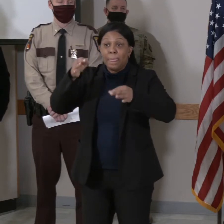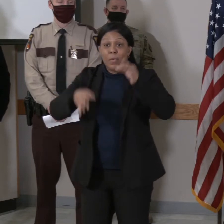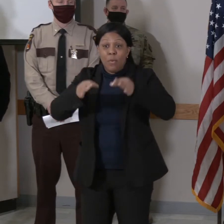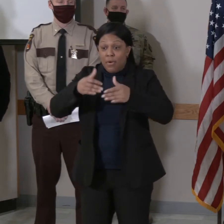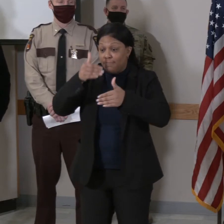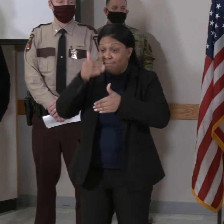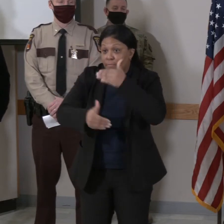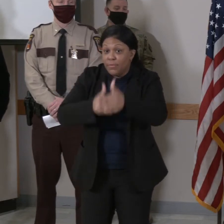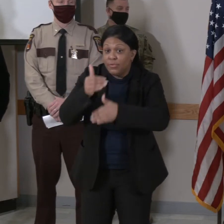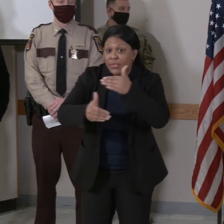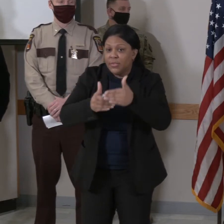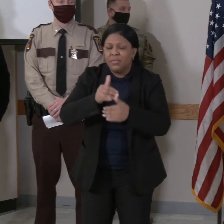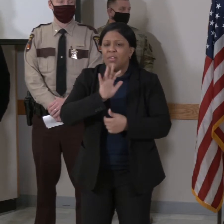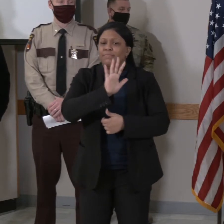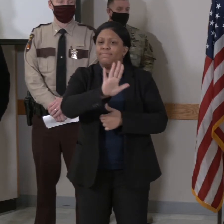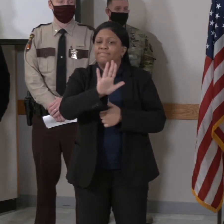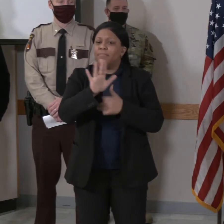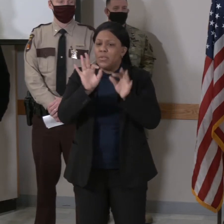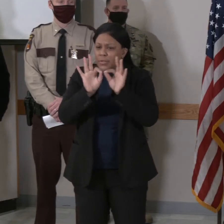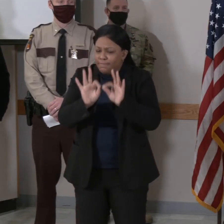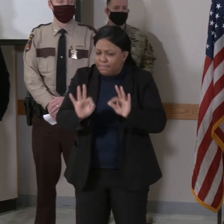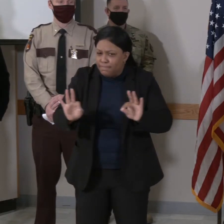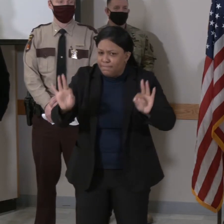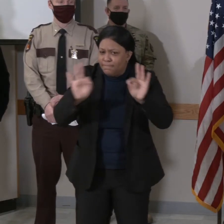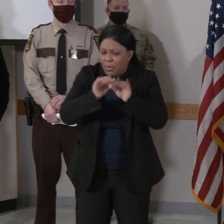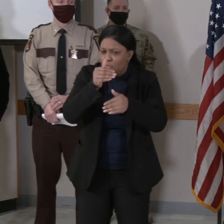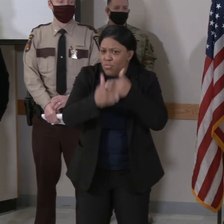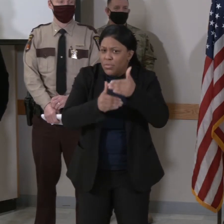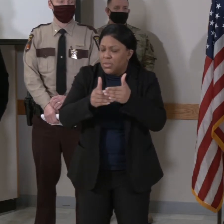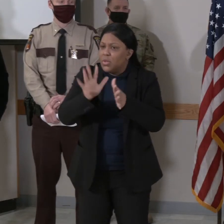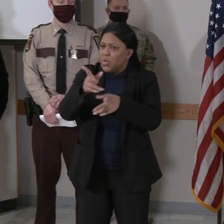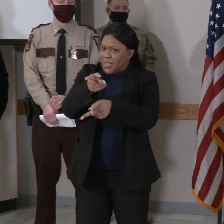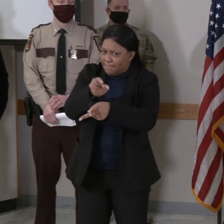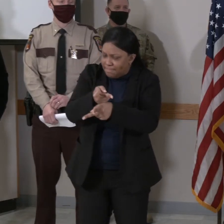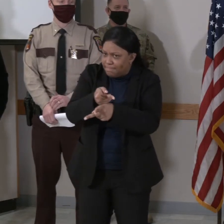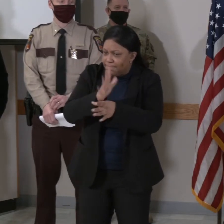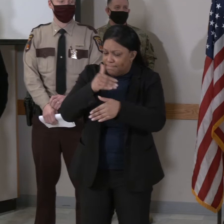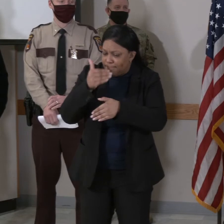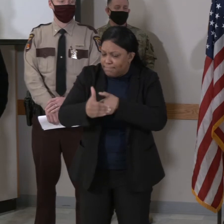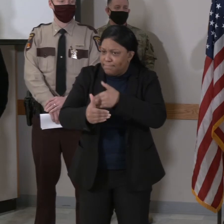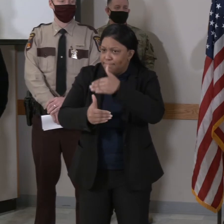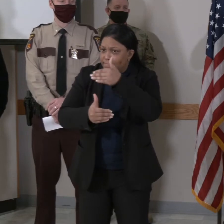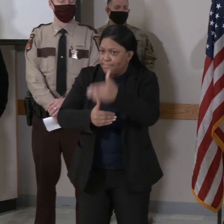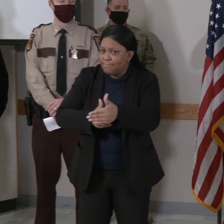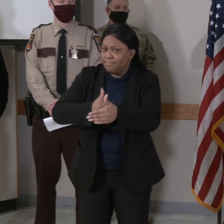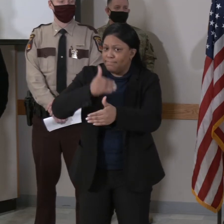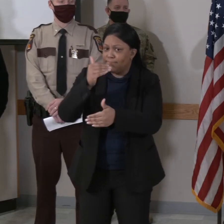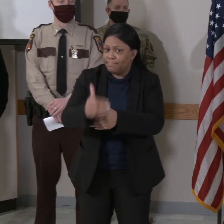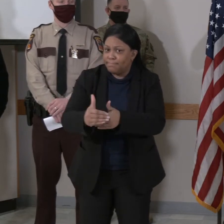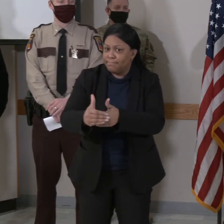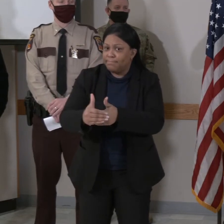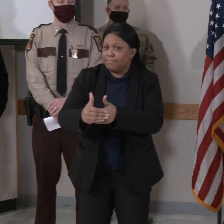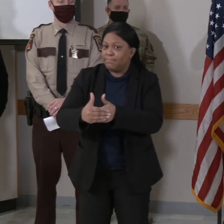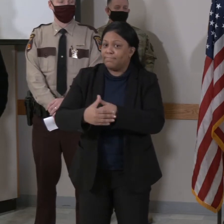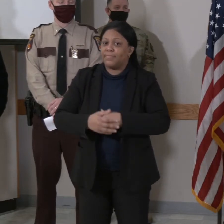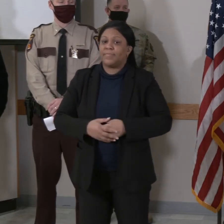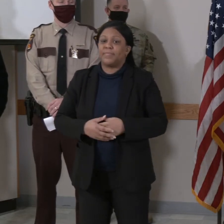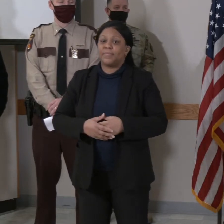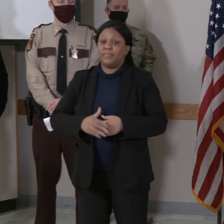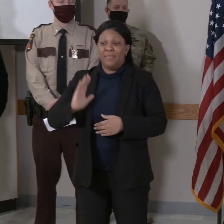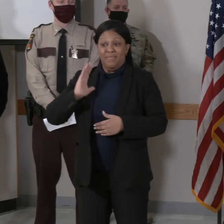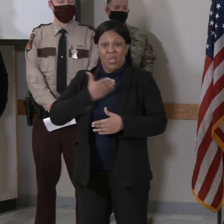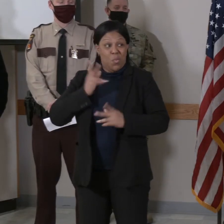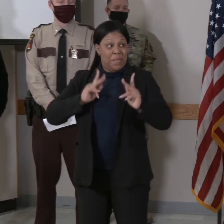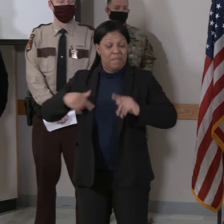and the safety of everybody who's a part of it. Our deputies are some of the best in the nation and the